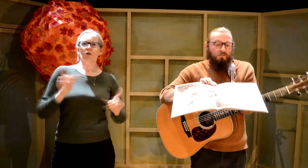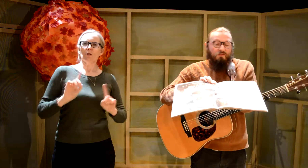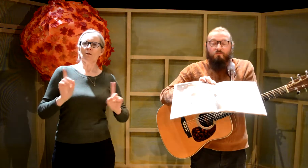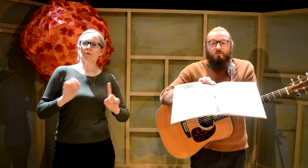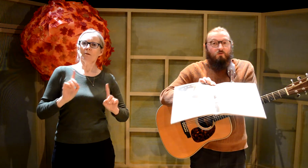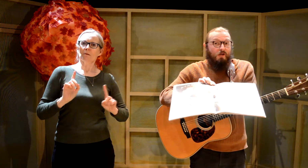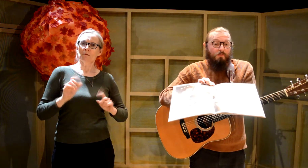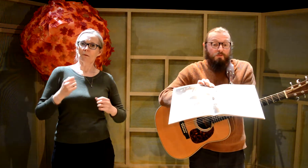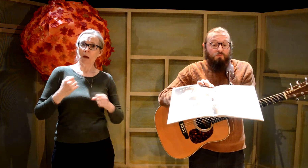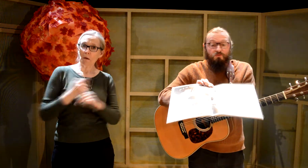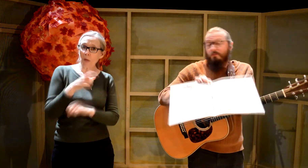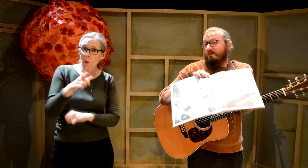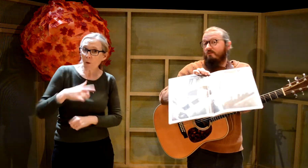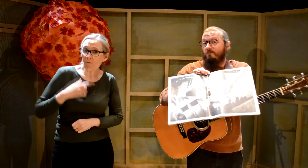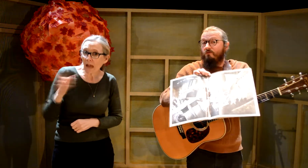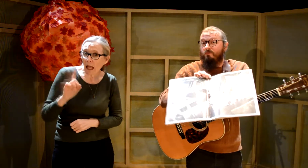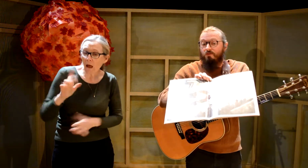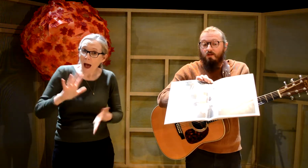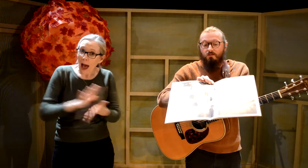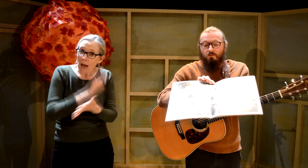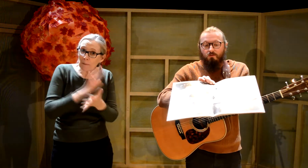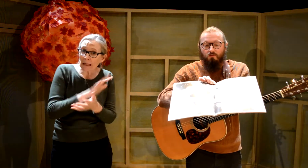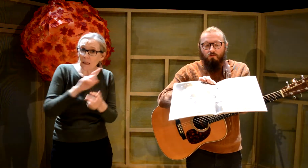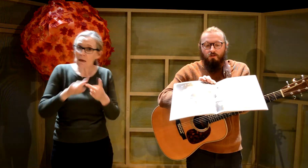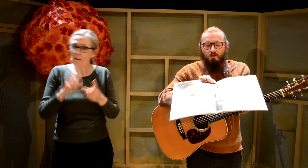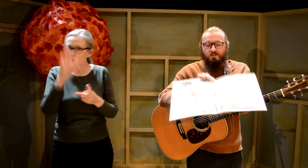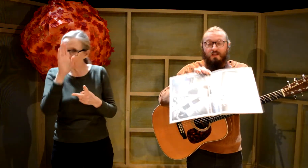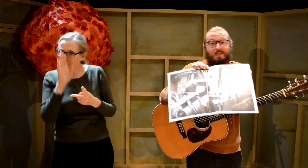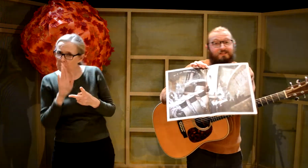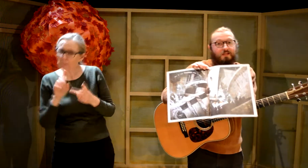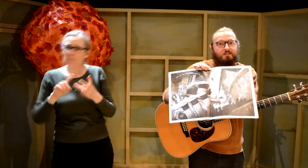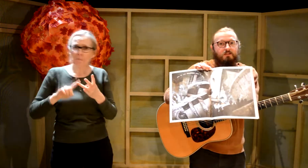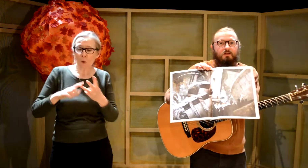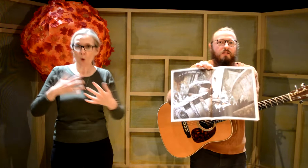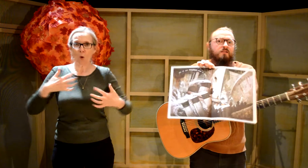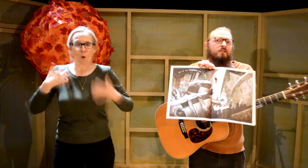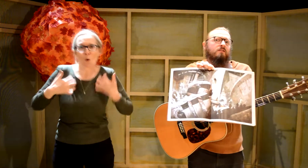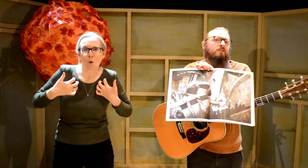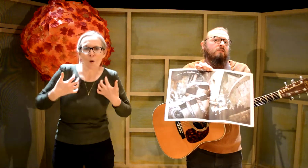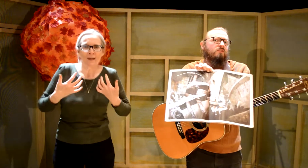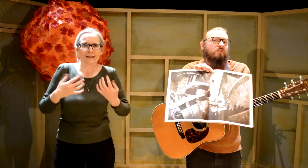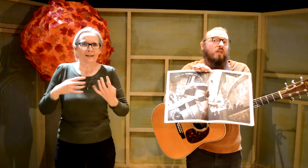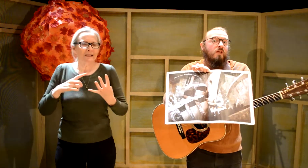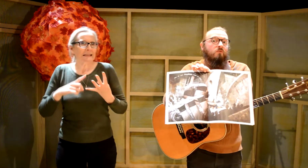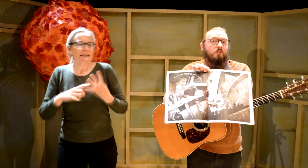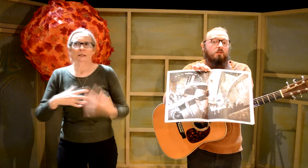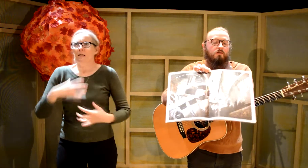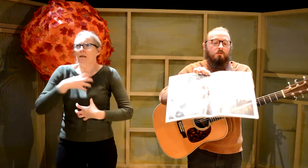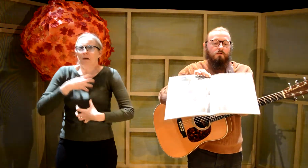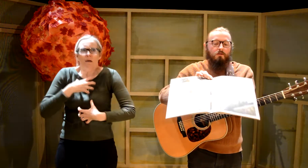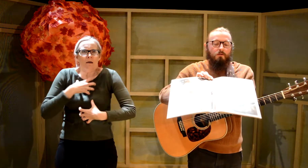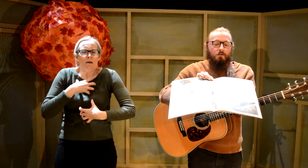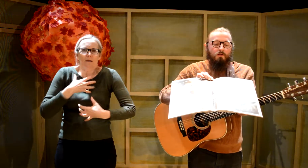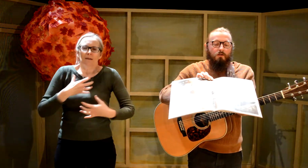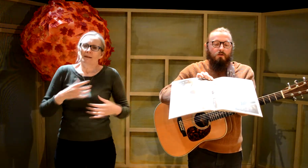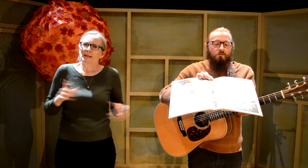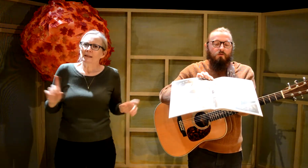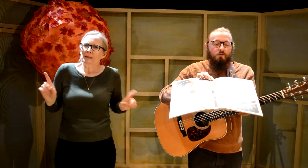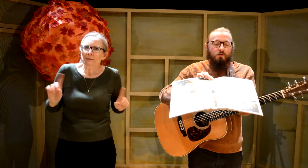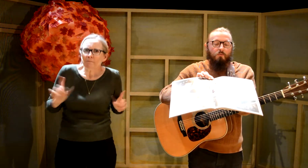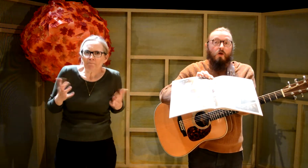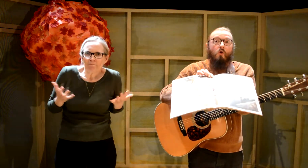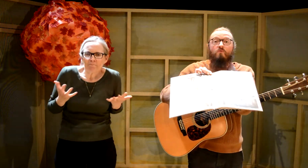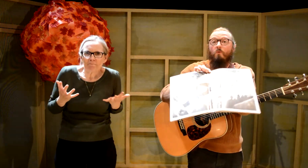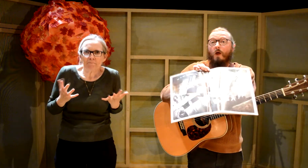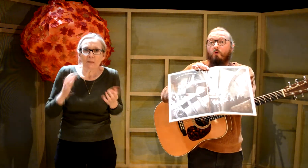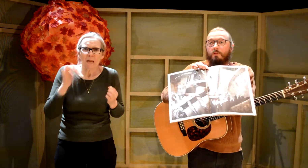Does it make you feel happy? Does it make you feel sad? Is it exciting? Is it scary? Is it